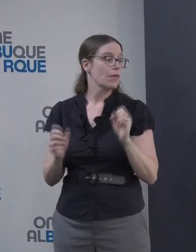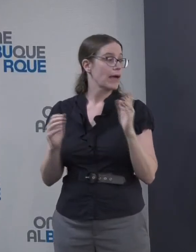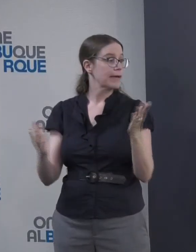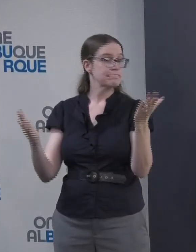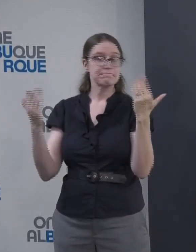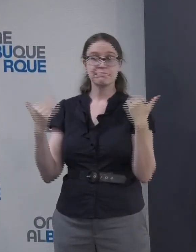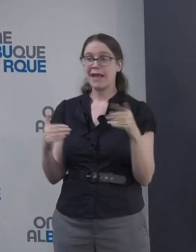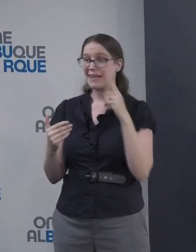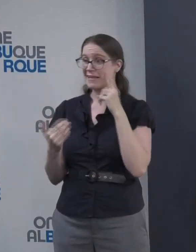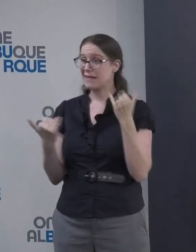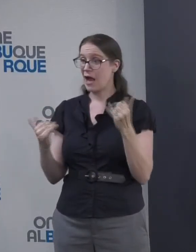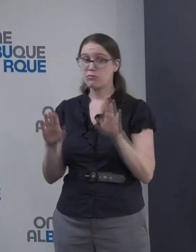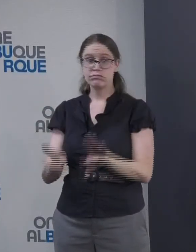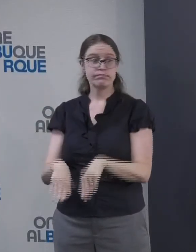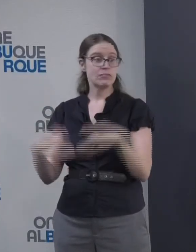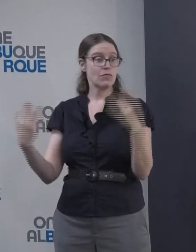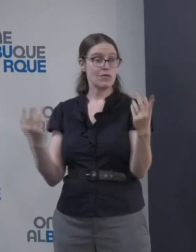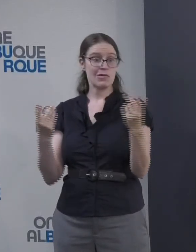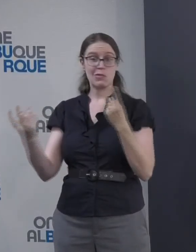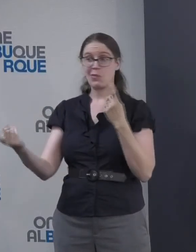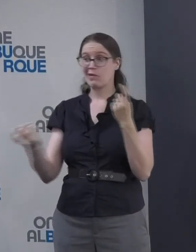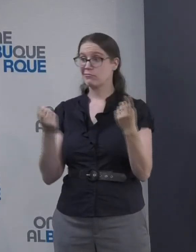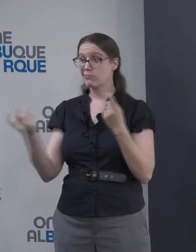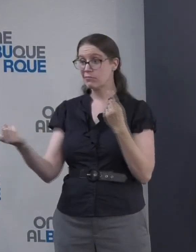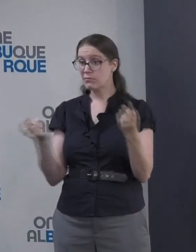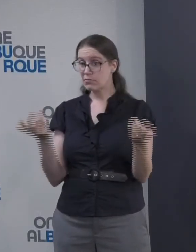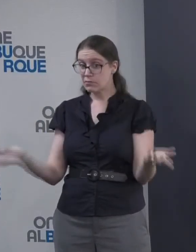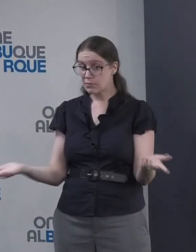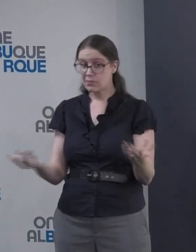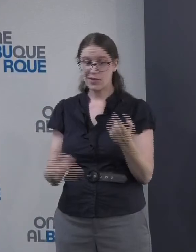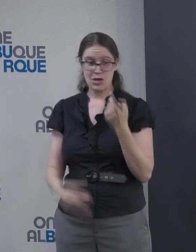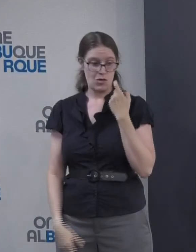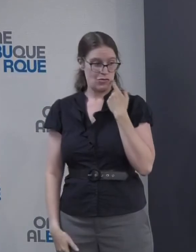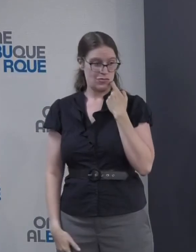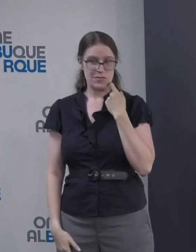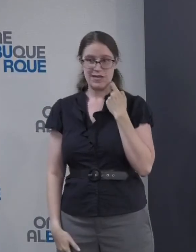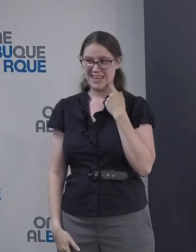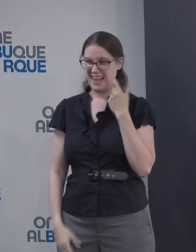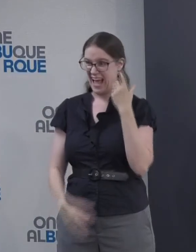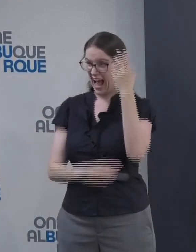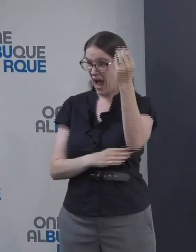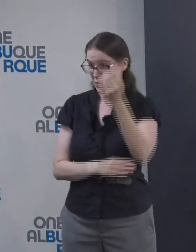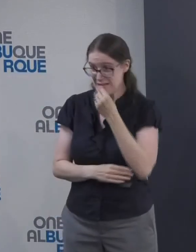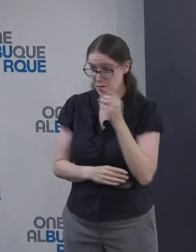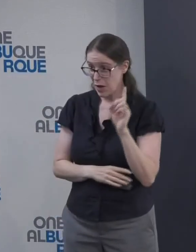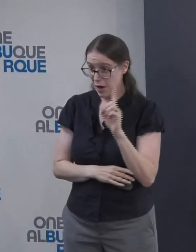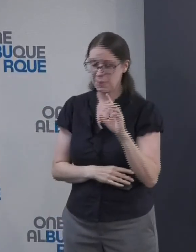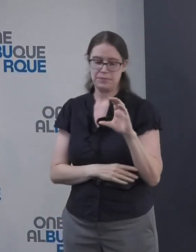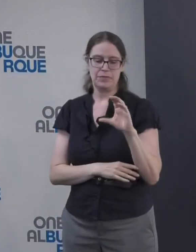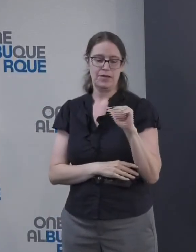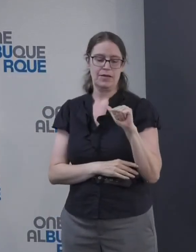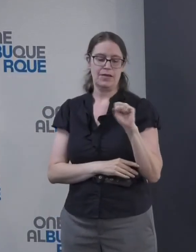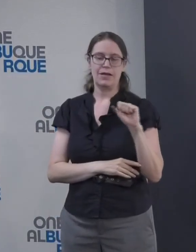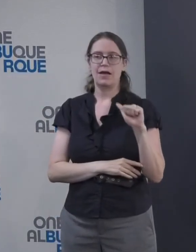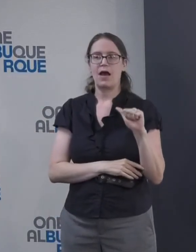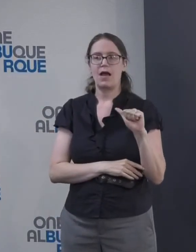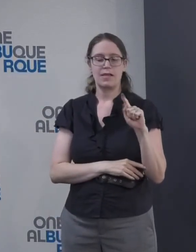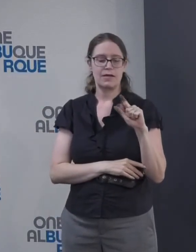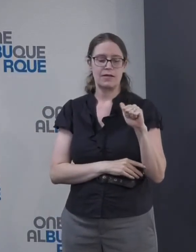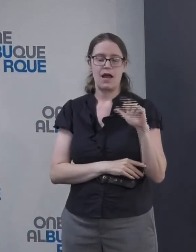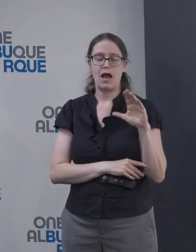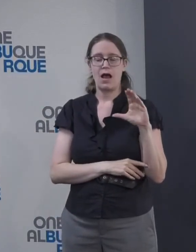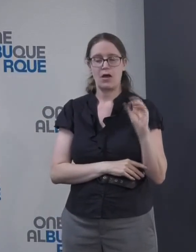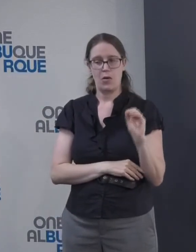do some questions if there are any. And most recent takeout, Casa Taco. Brisket tacos,